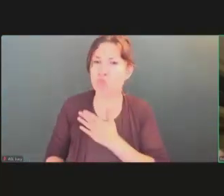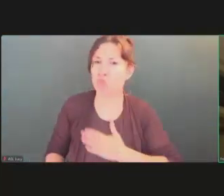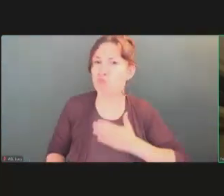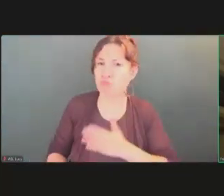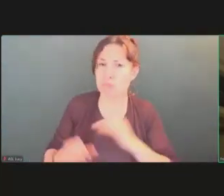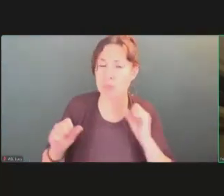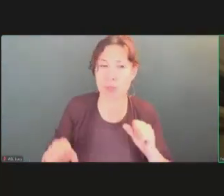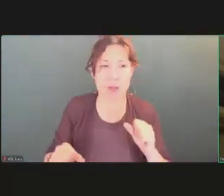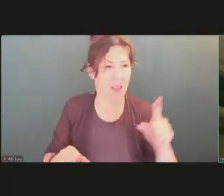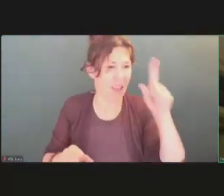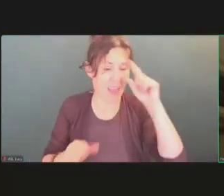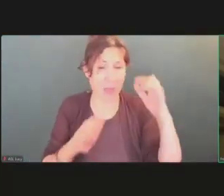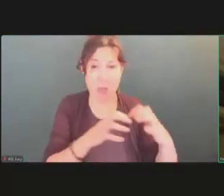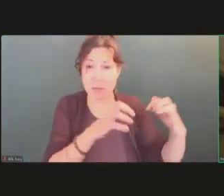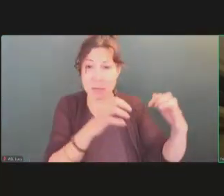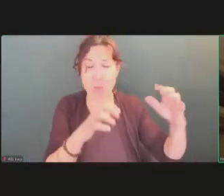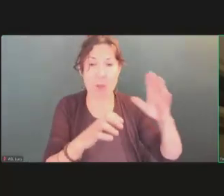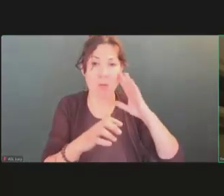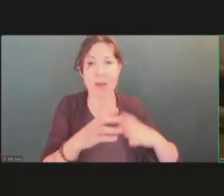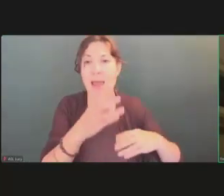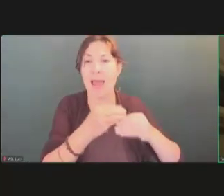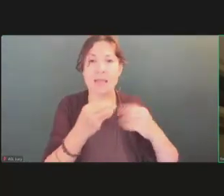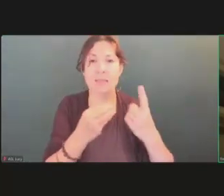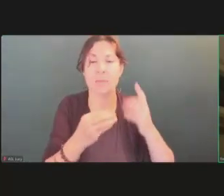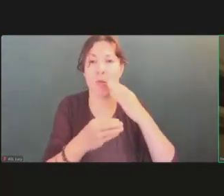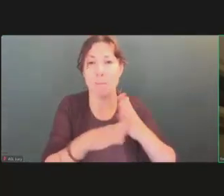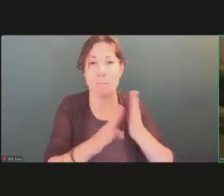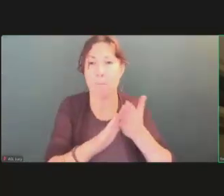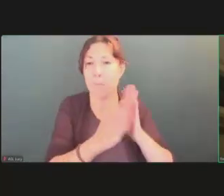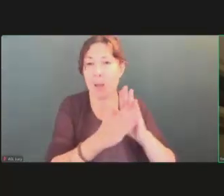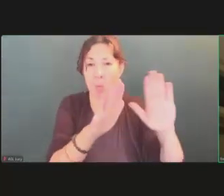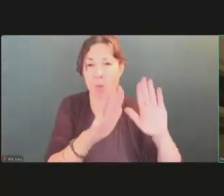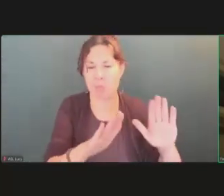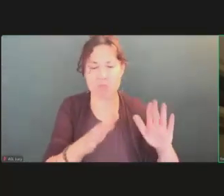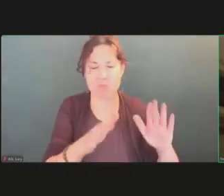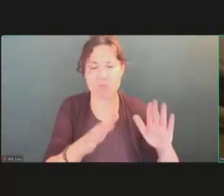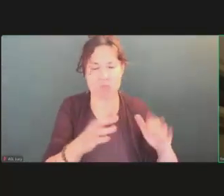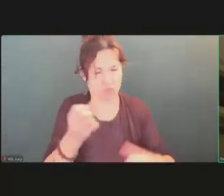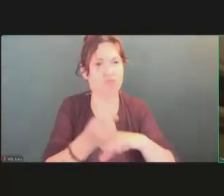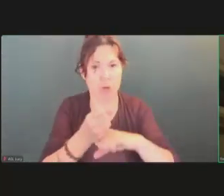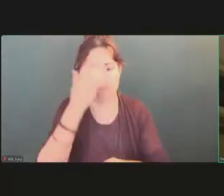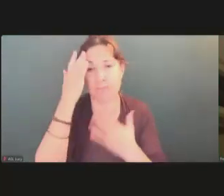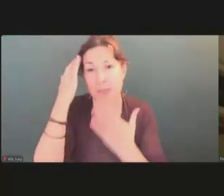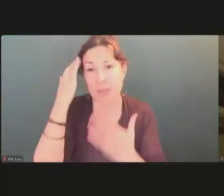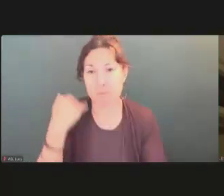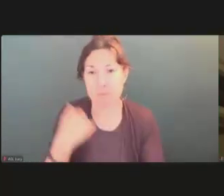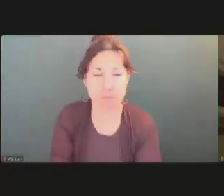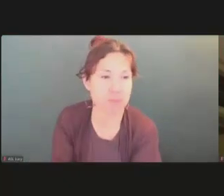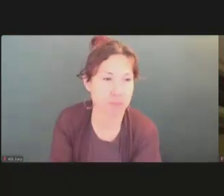another element to the park to make it wonderful. And I'm fully in support of the White Stadium. Thank you. Thank you very